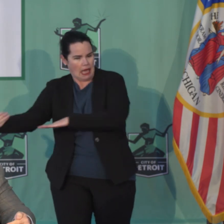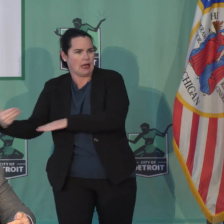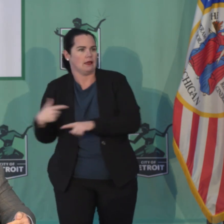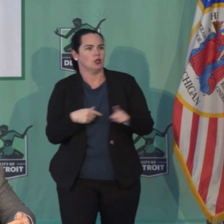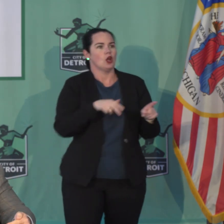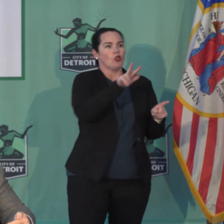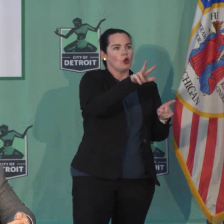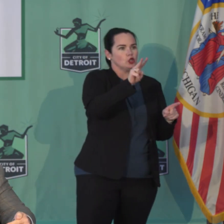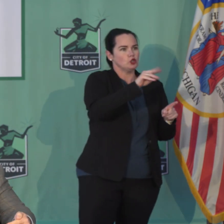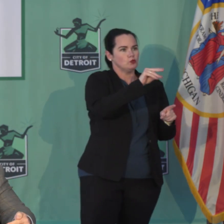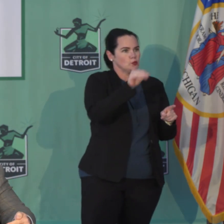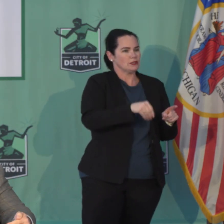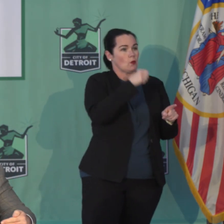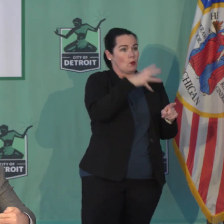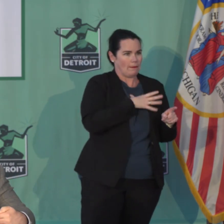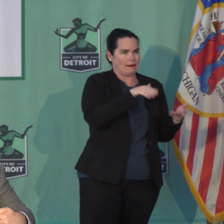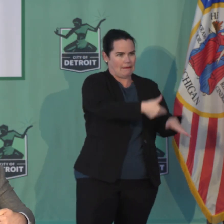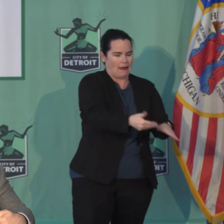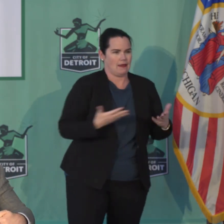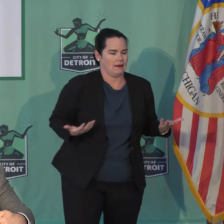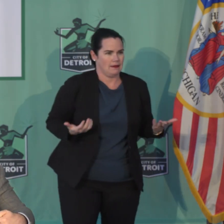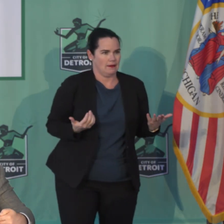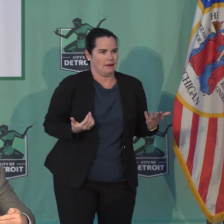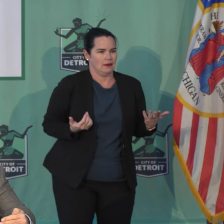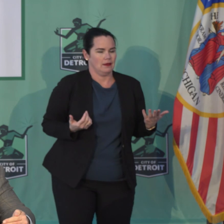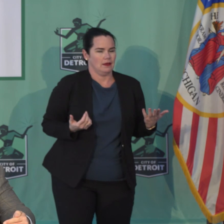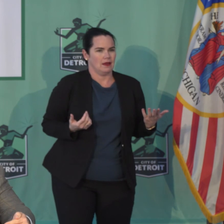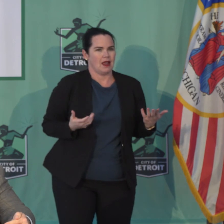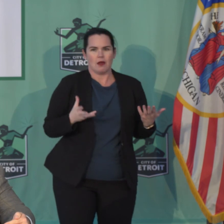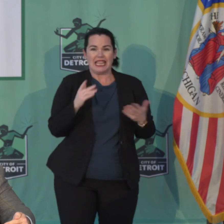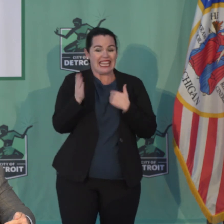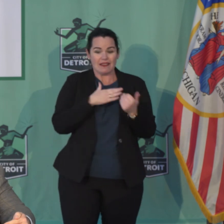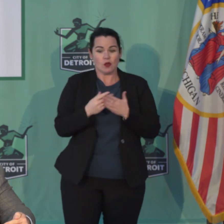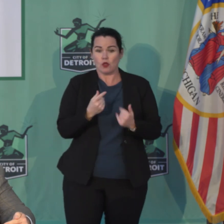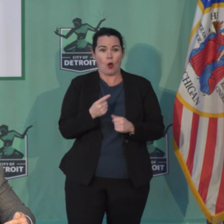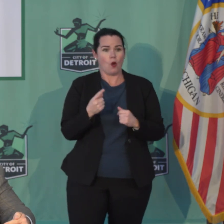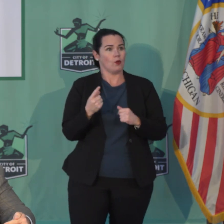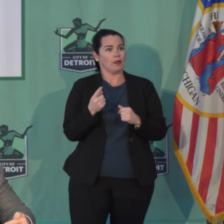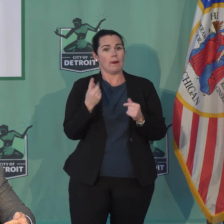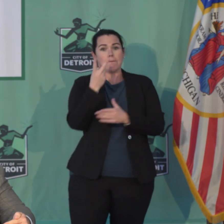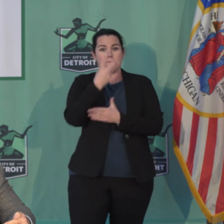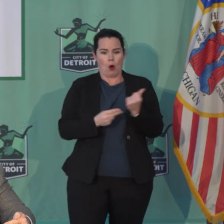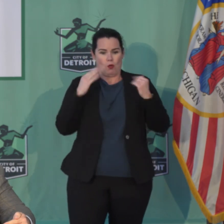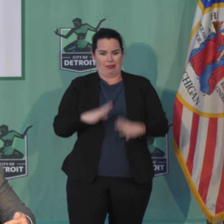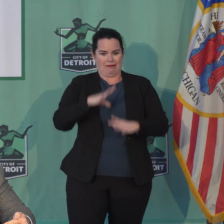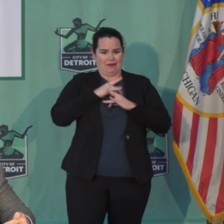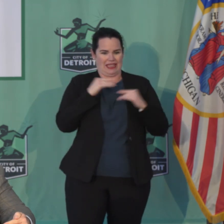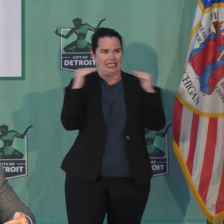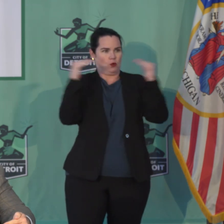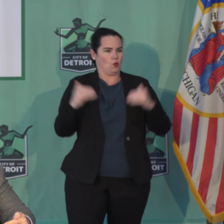infected at the same rate. And so we're seeing these disparities.